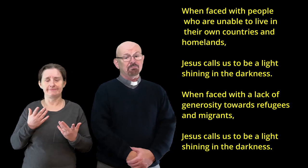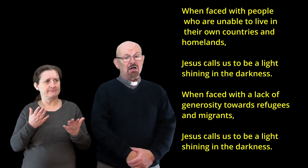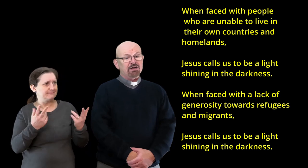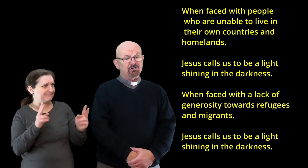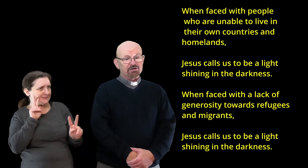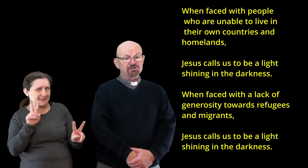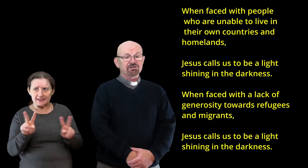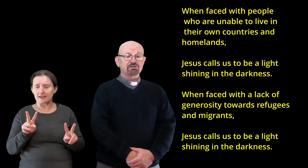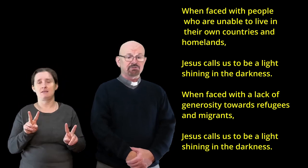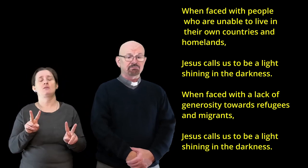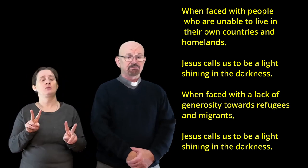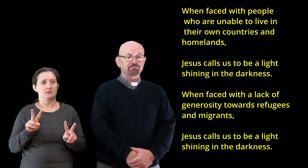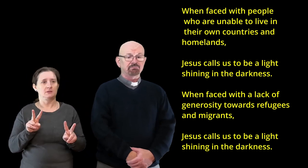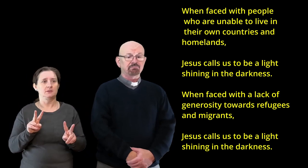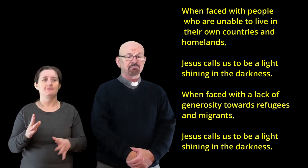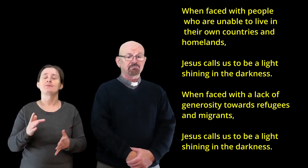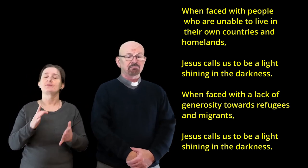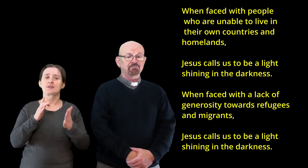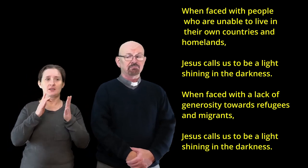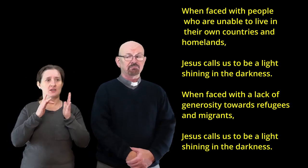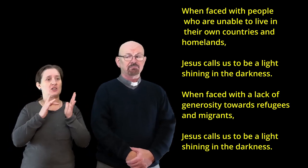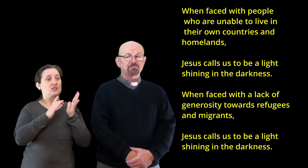and migrants,